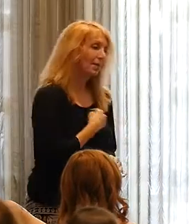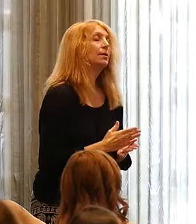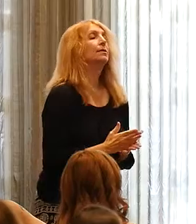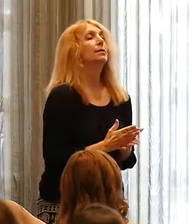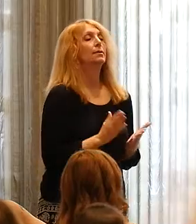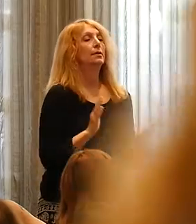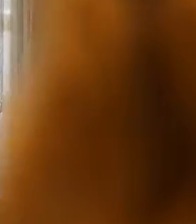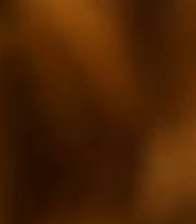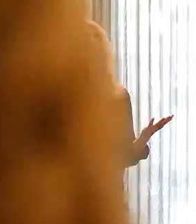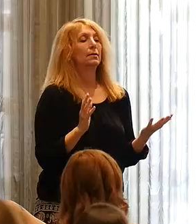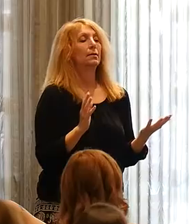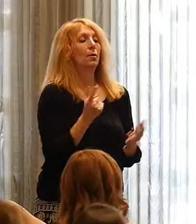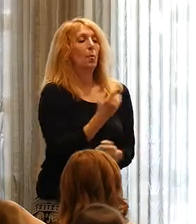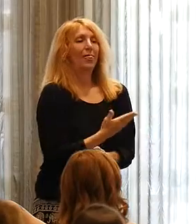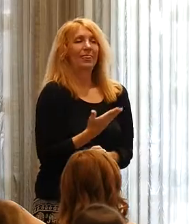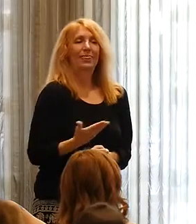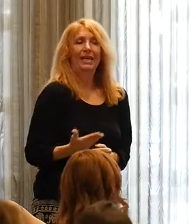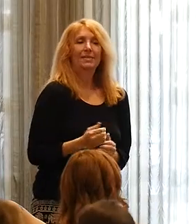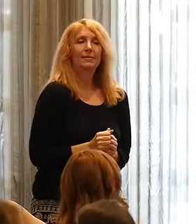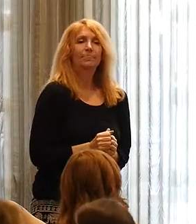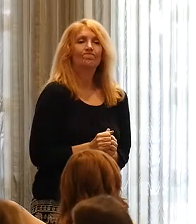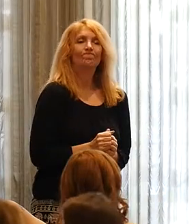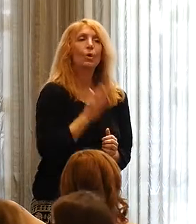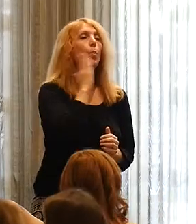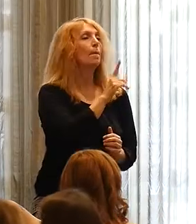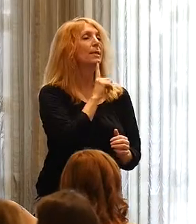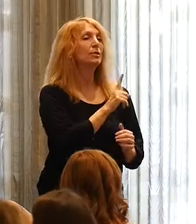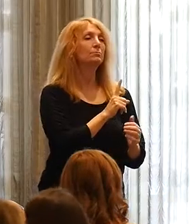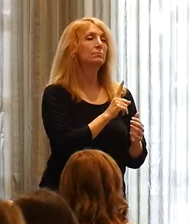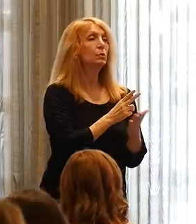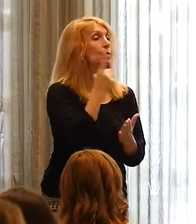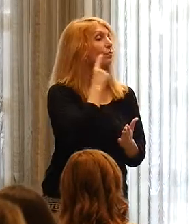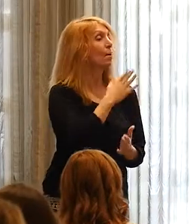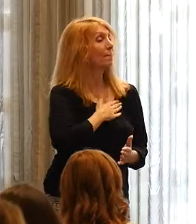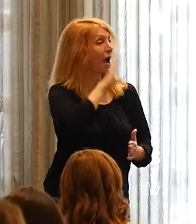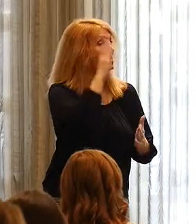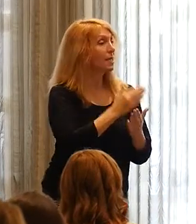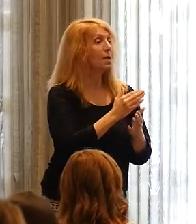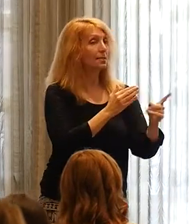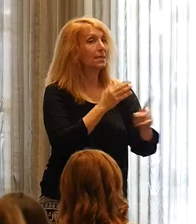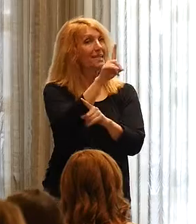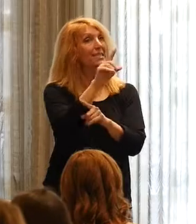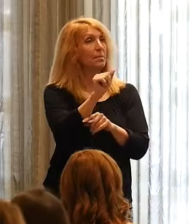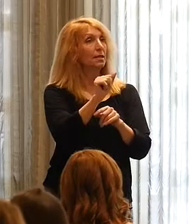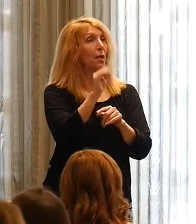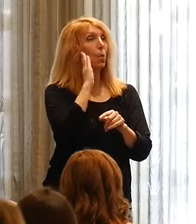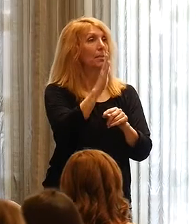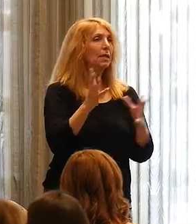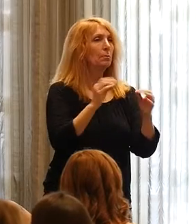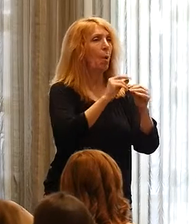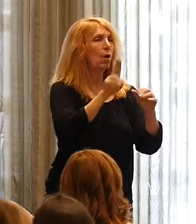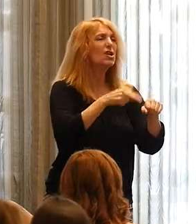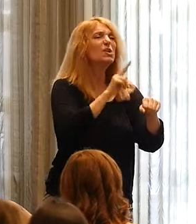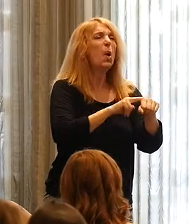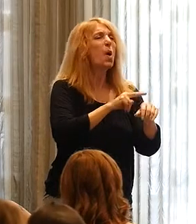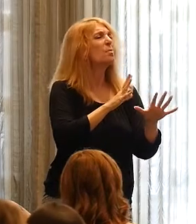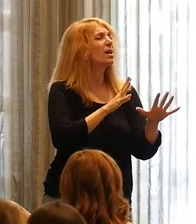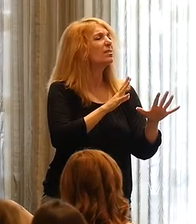And one of the things that is going to be true of my son is that disability is going to be normalized for